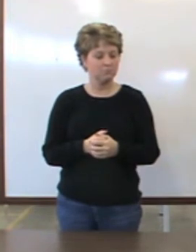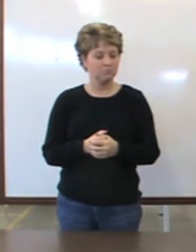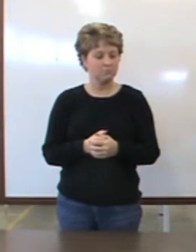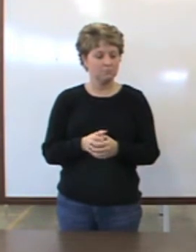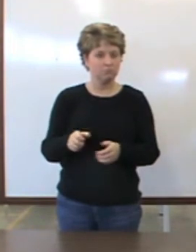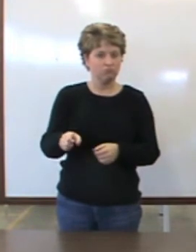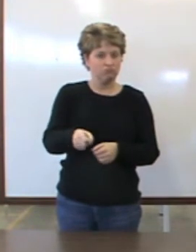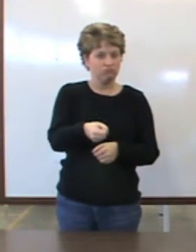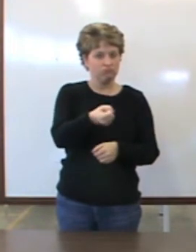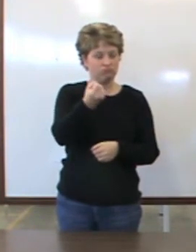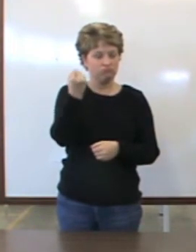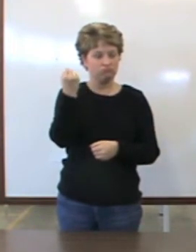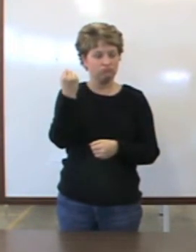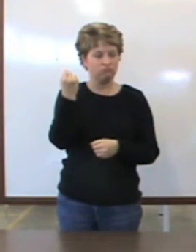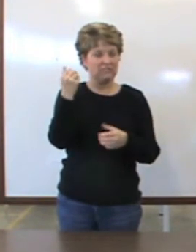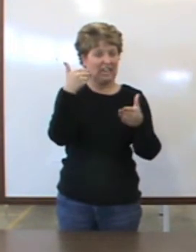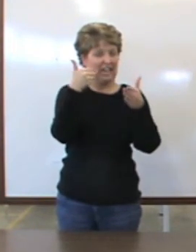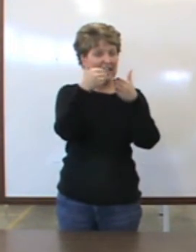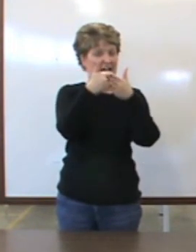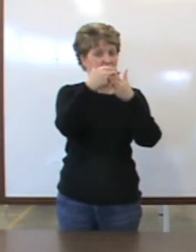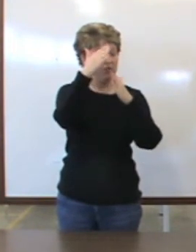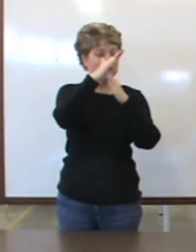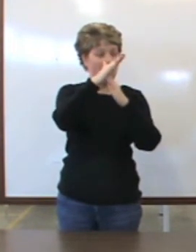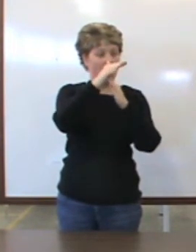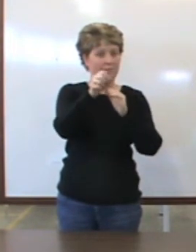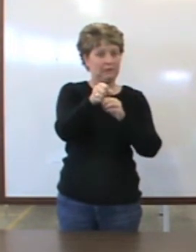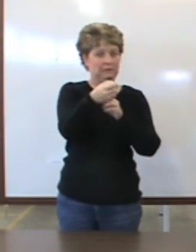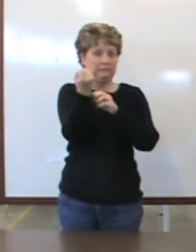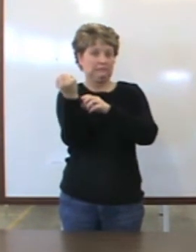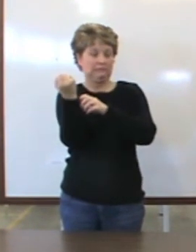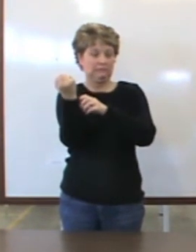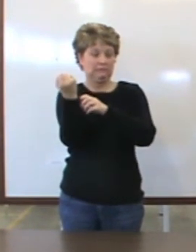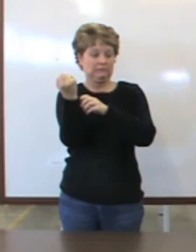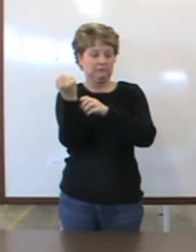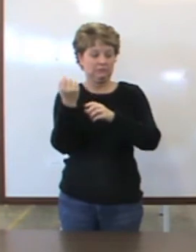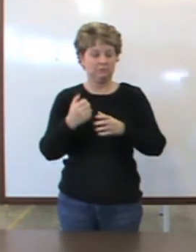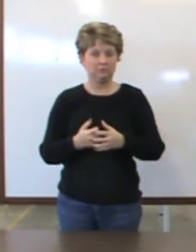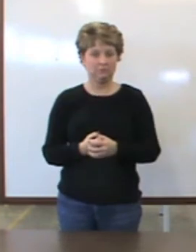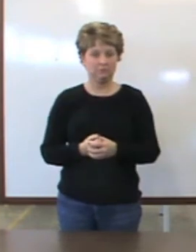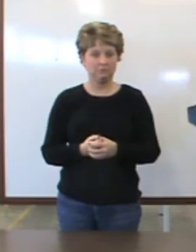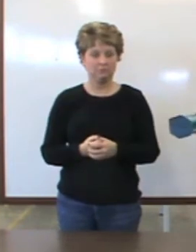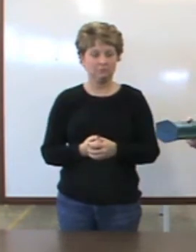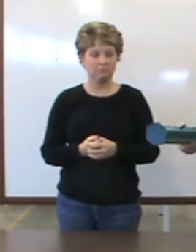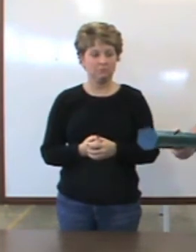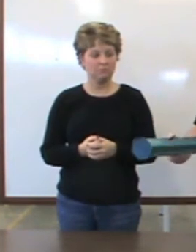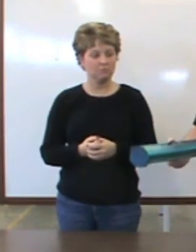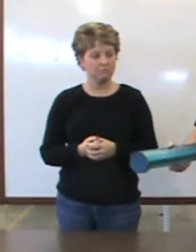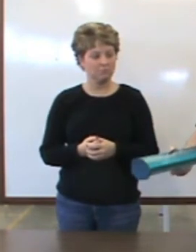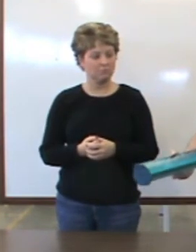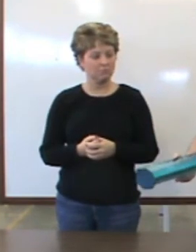Scoop up. When you get near the top, pull back on the coater and pull away.